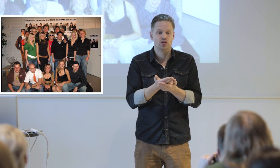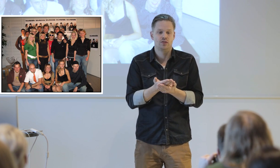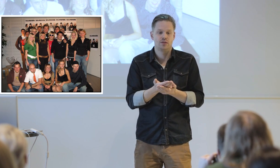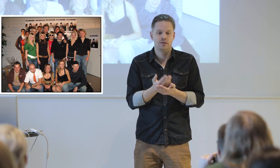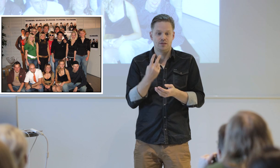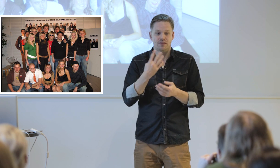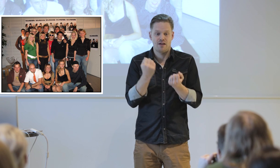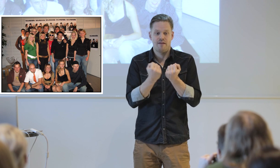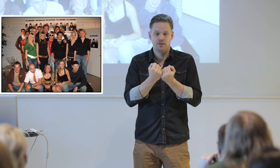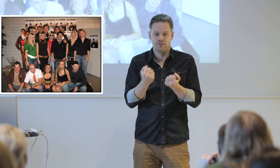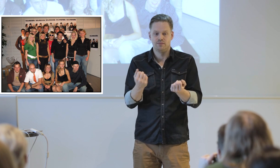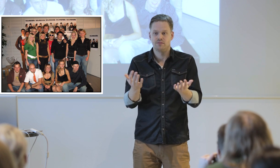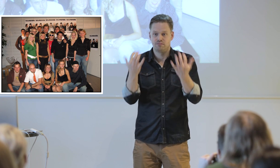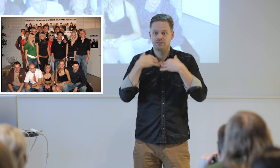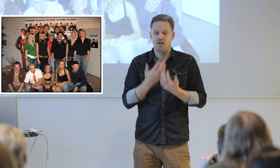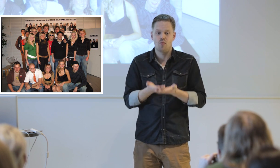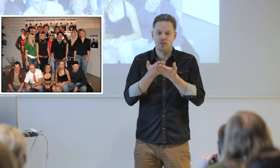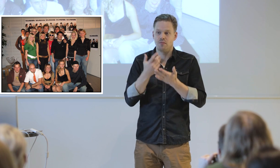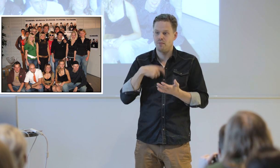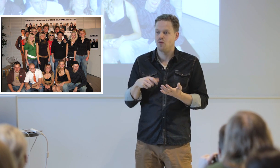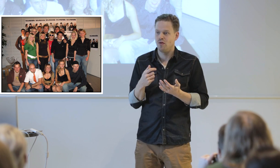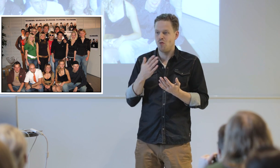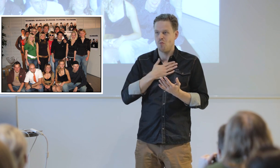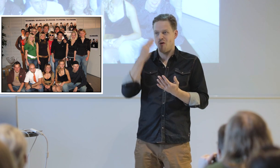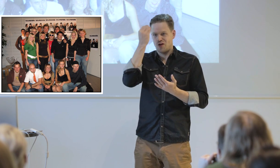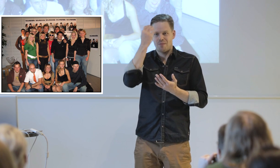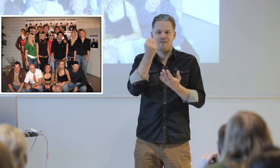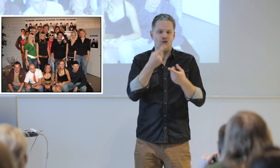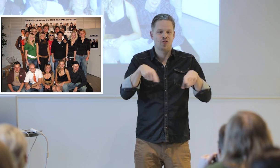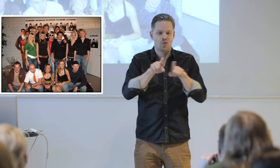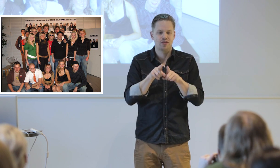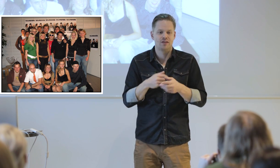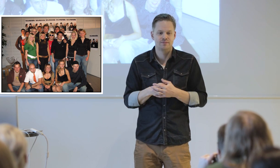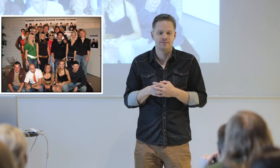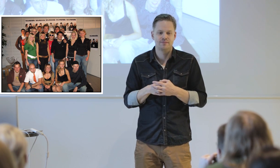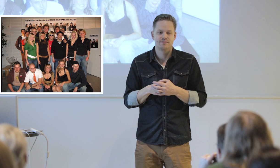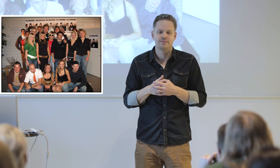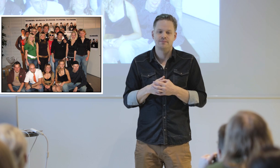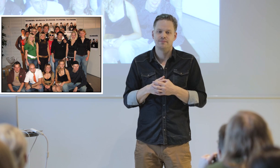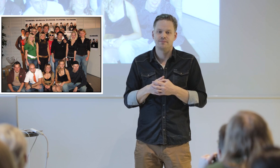was 24 friends that were volunteering to help me to fulfill my dream.